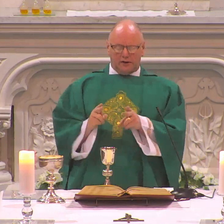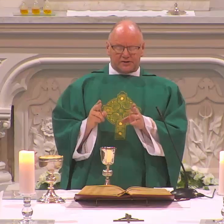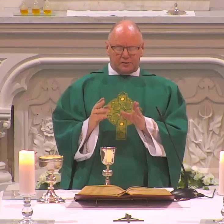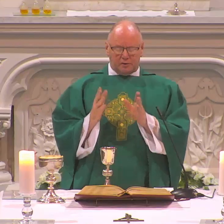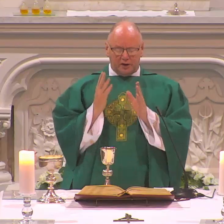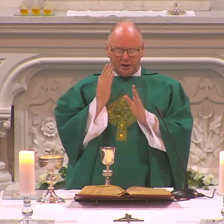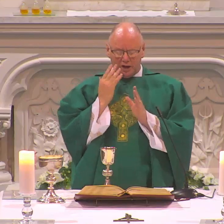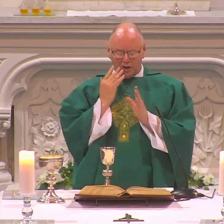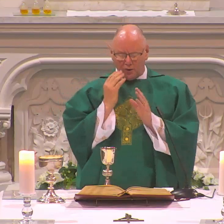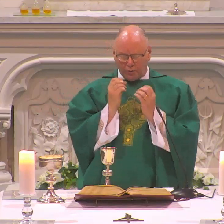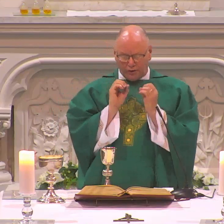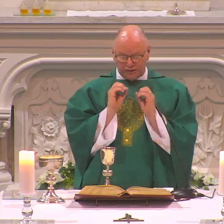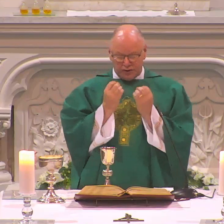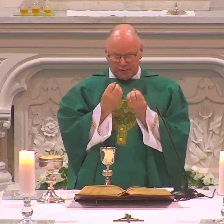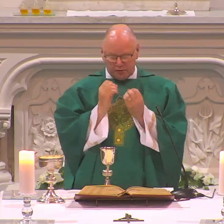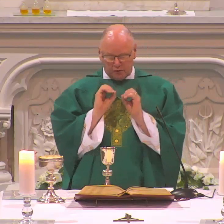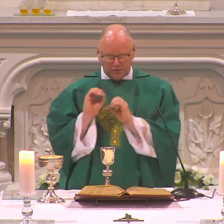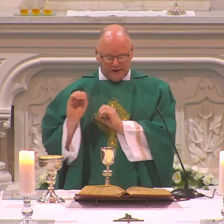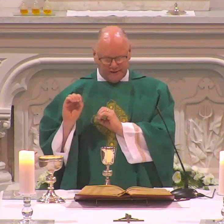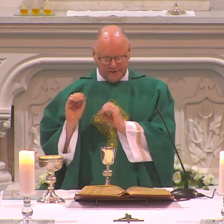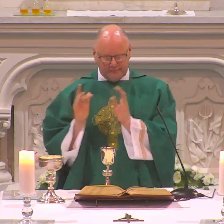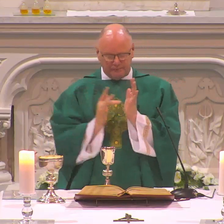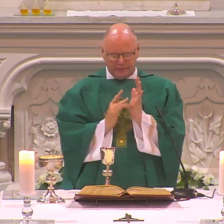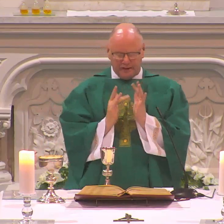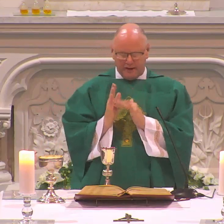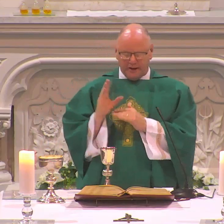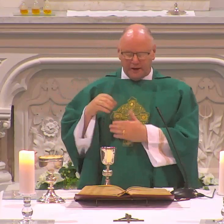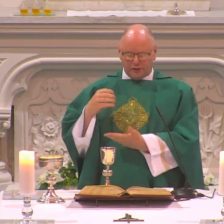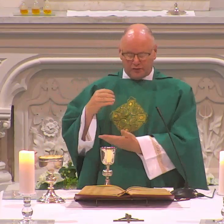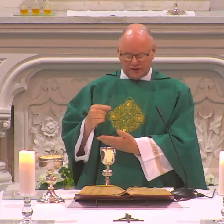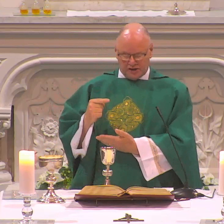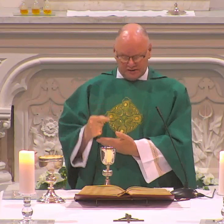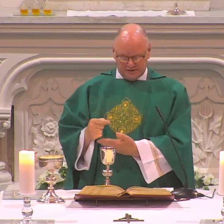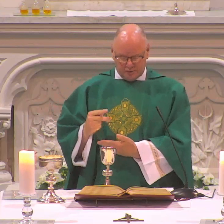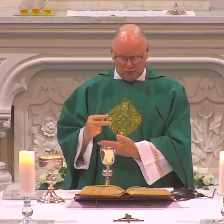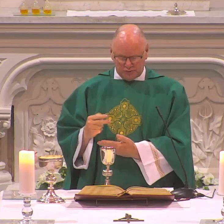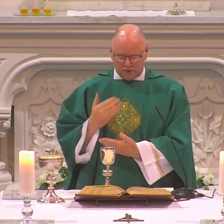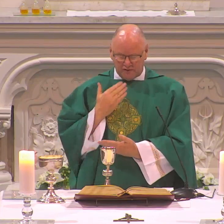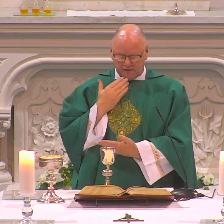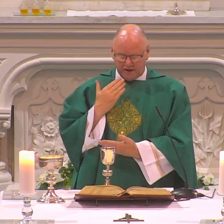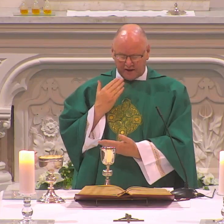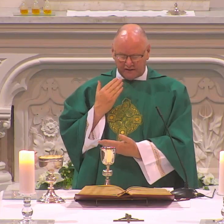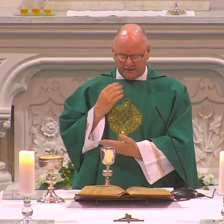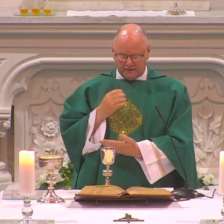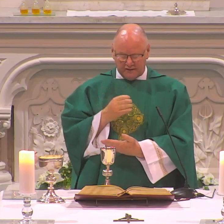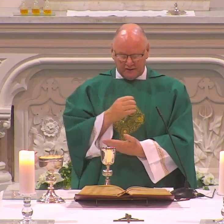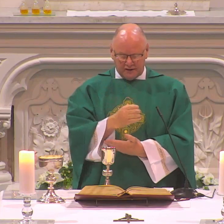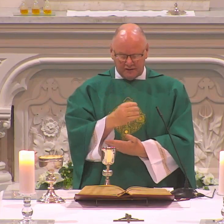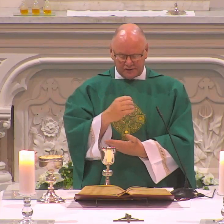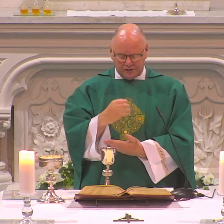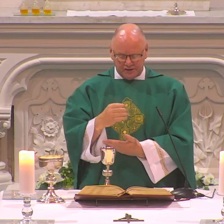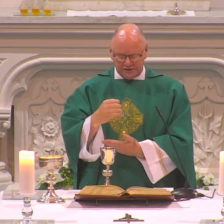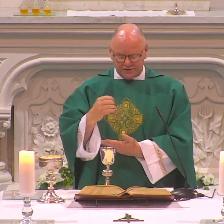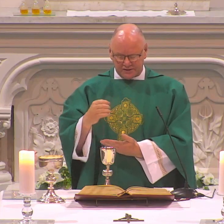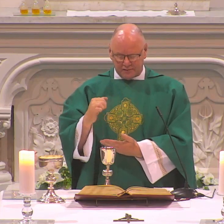In a similar way, when supper was ended, he took the chalice and, once more giving thanks, gave it